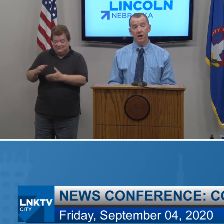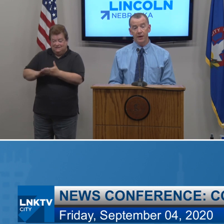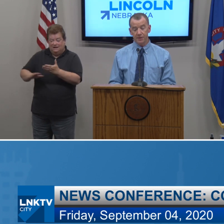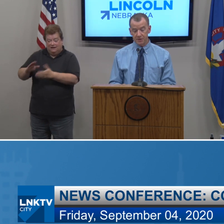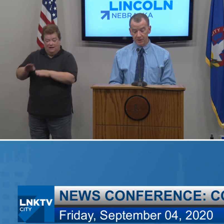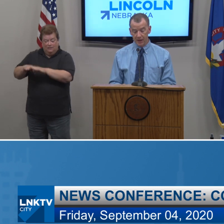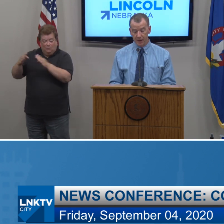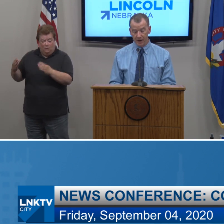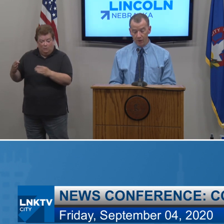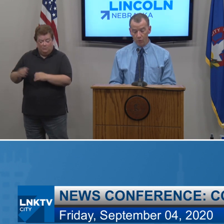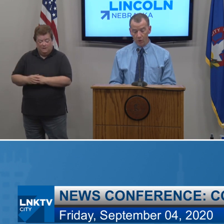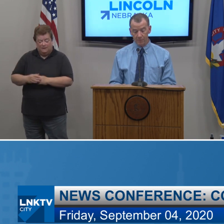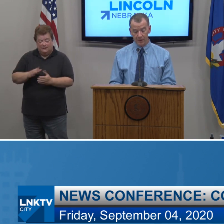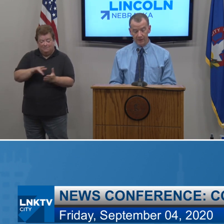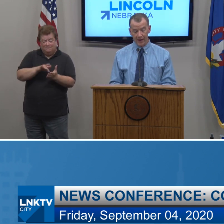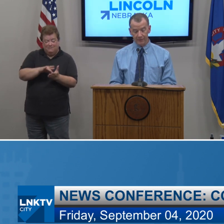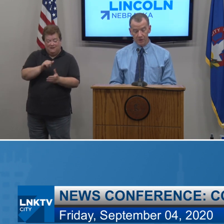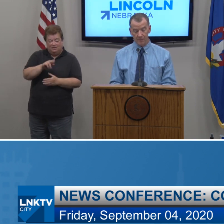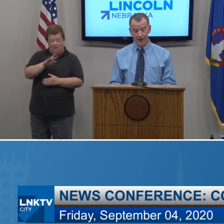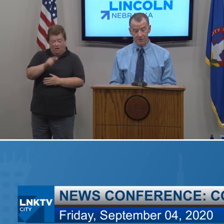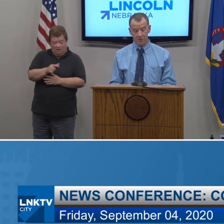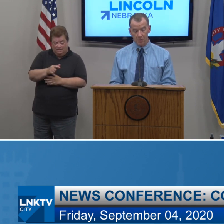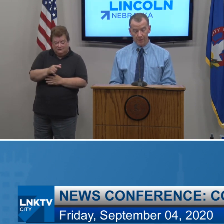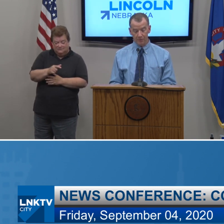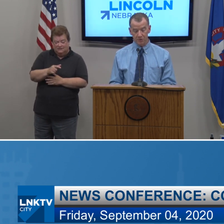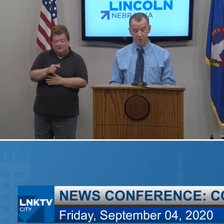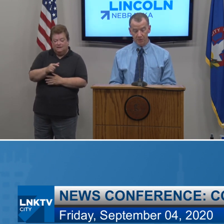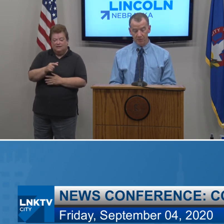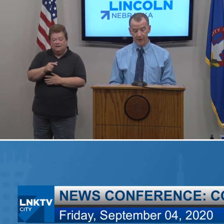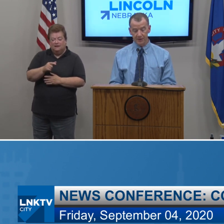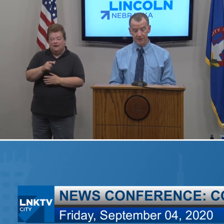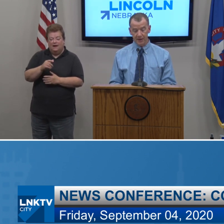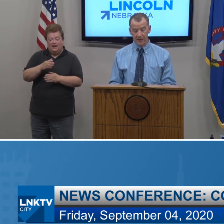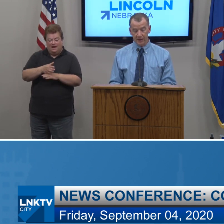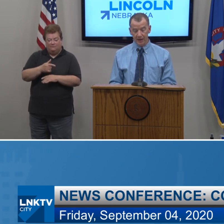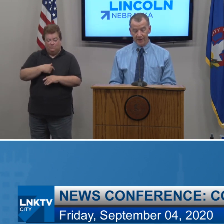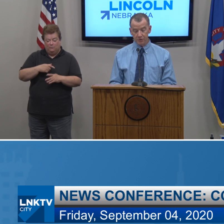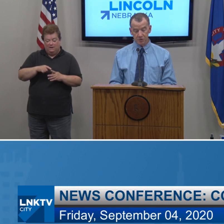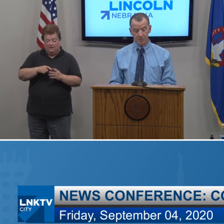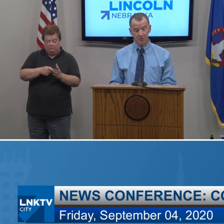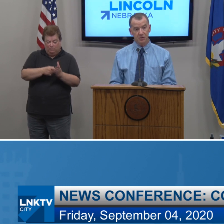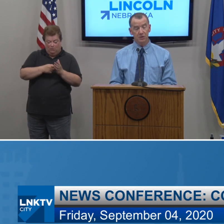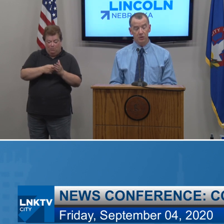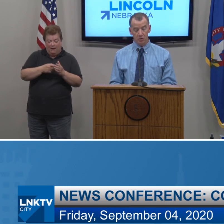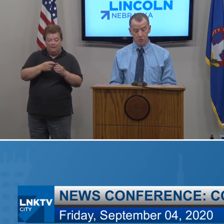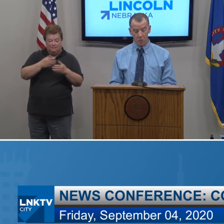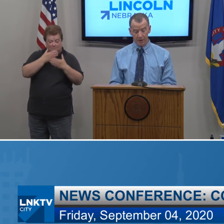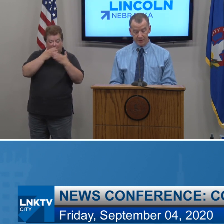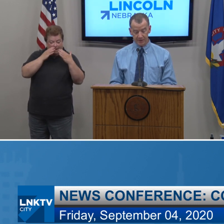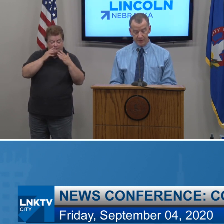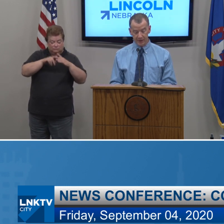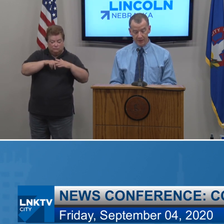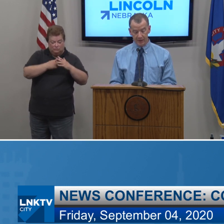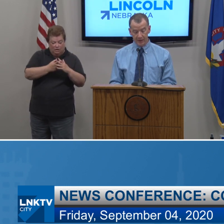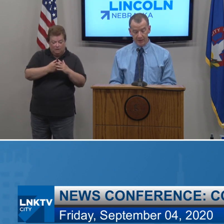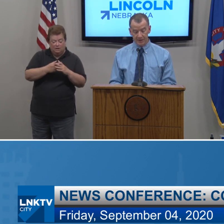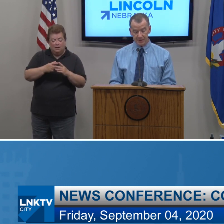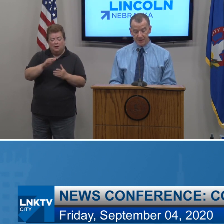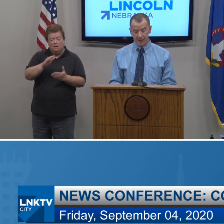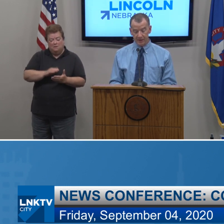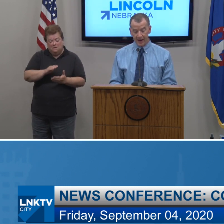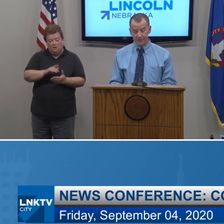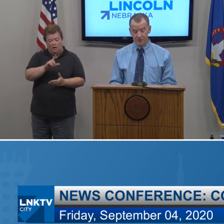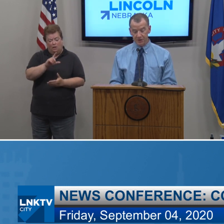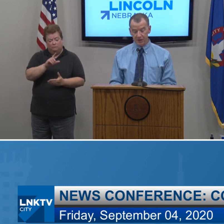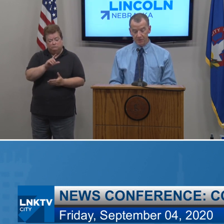In mid-August, about 1 month after our mask requirement was put in place, the average was mostly in the low 20s.